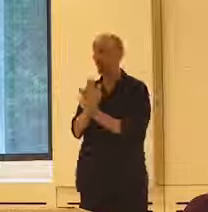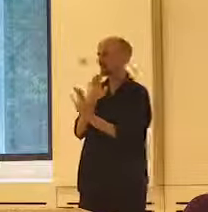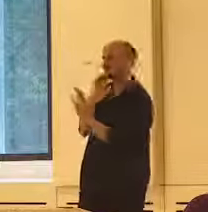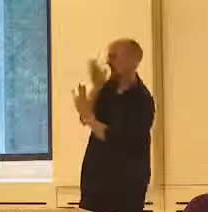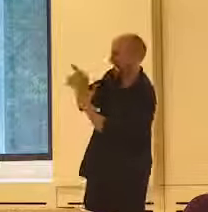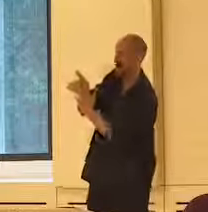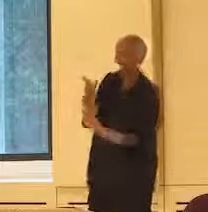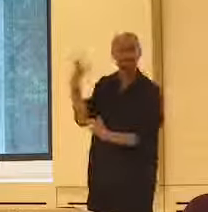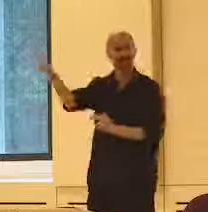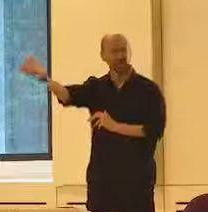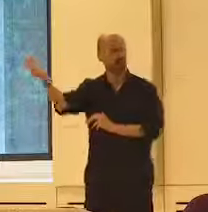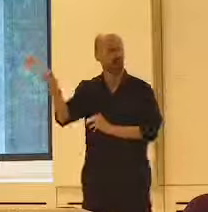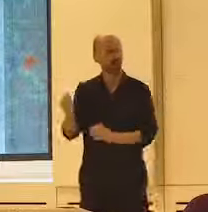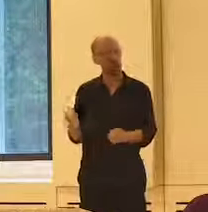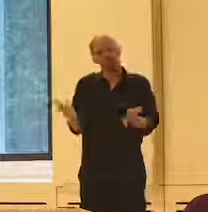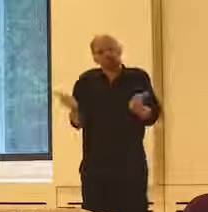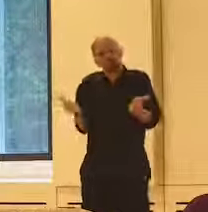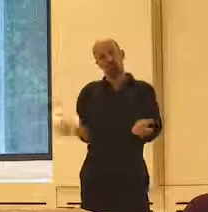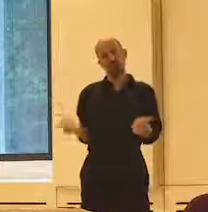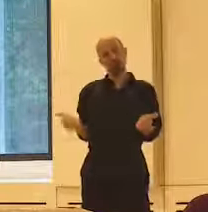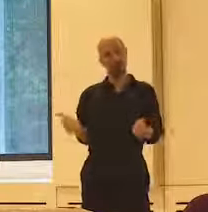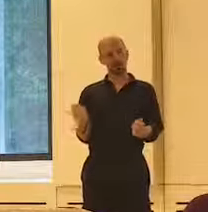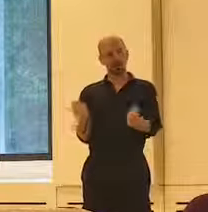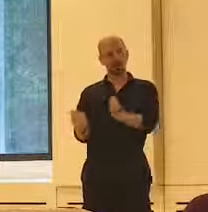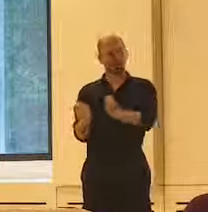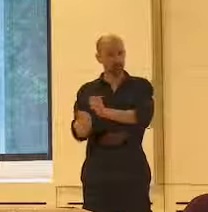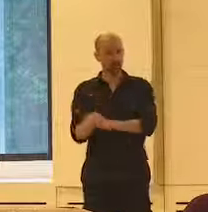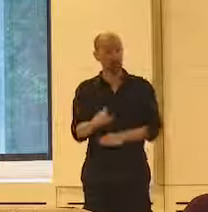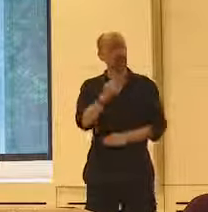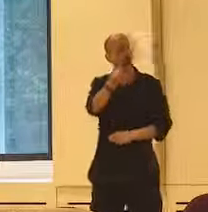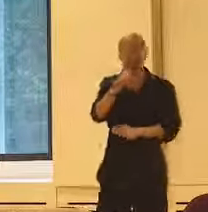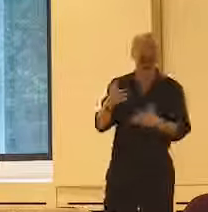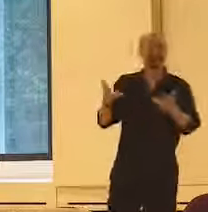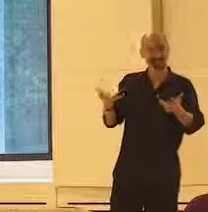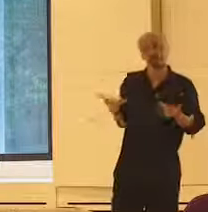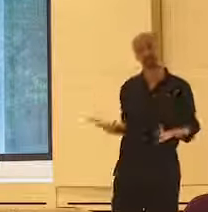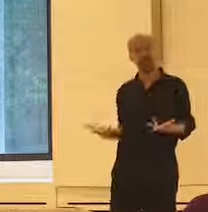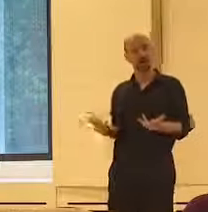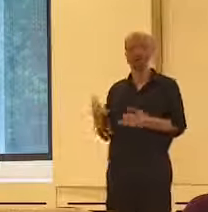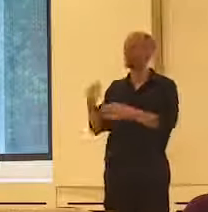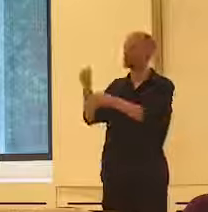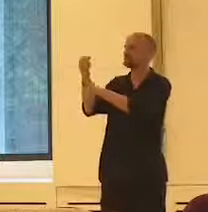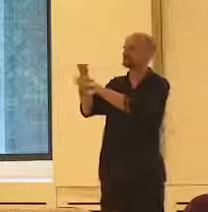be following what it says in the Act and provide reasonable accommodation.